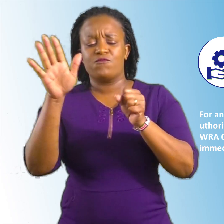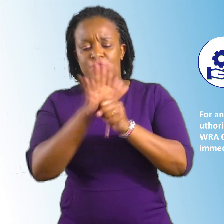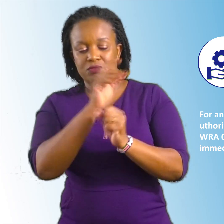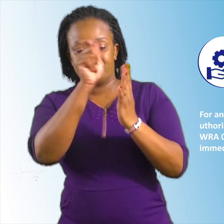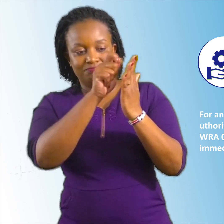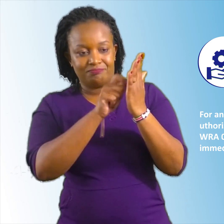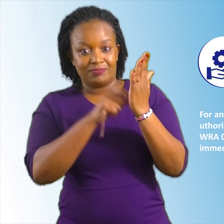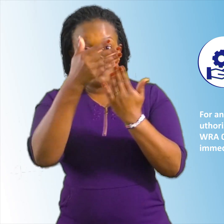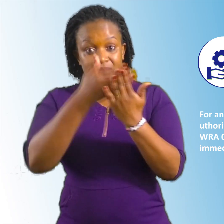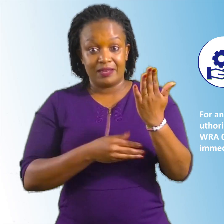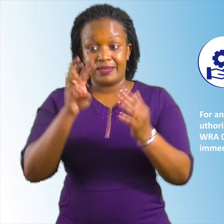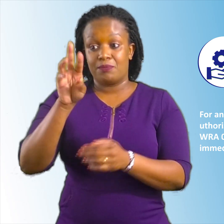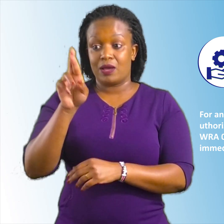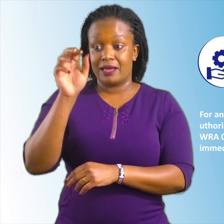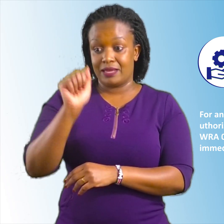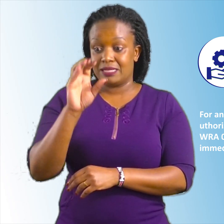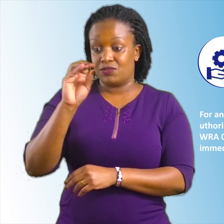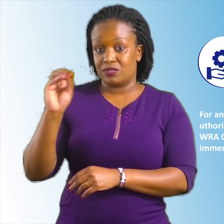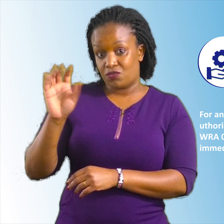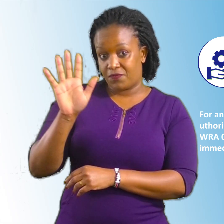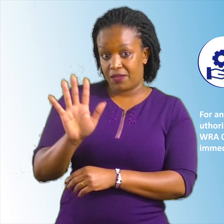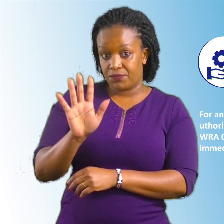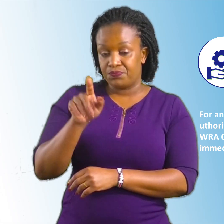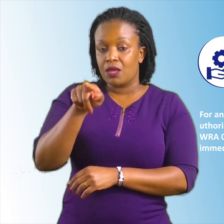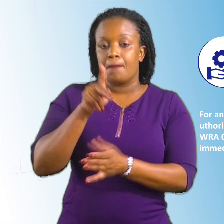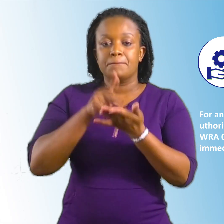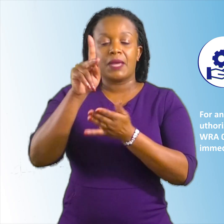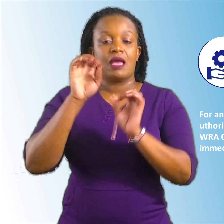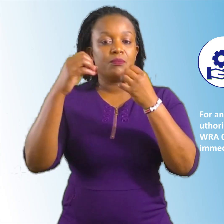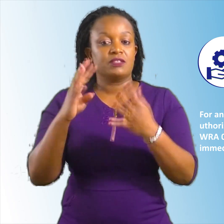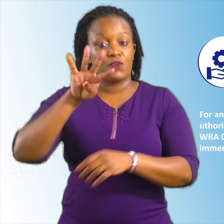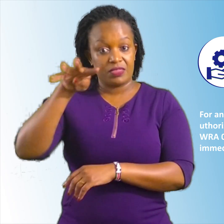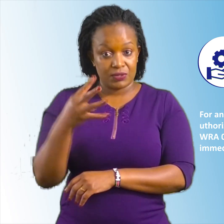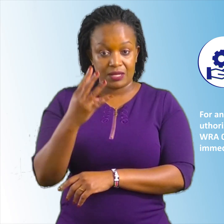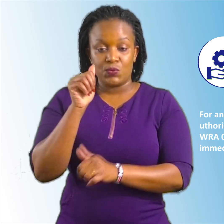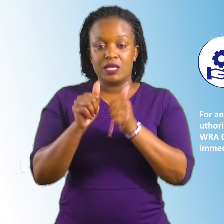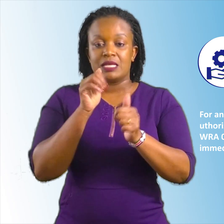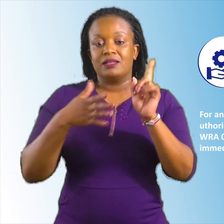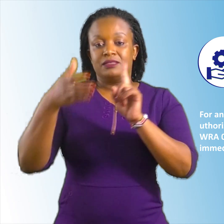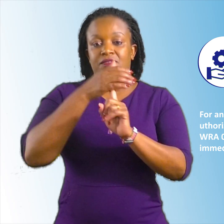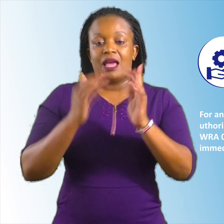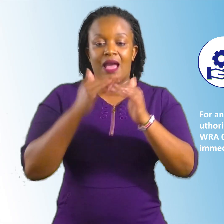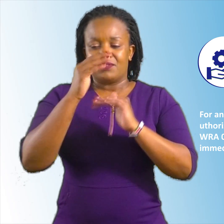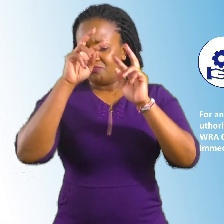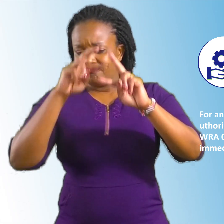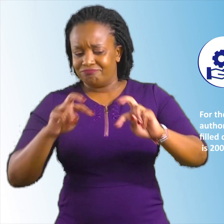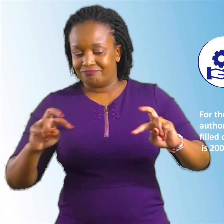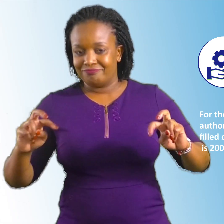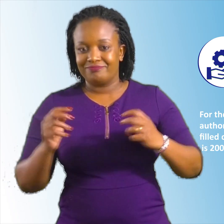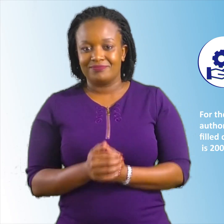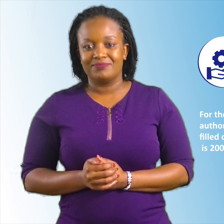filled completed form WRA 005. The charge is $4,000, deliverable immediately upon